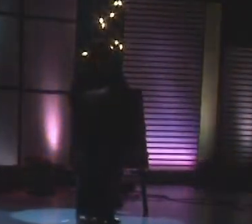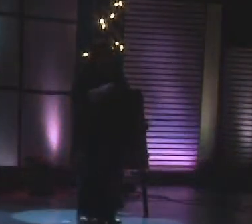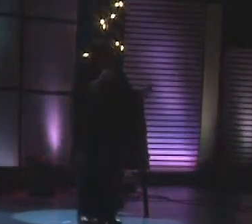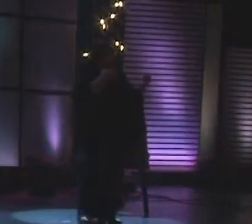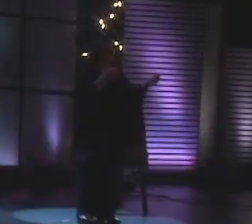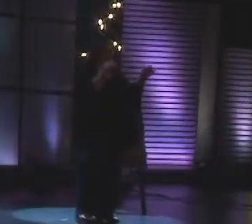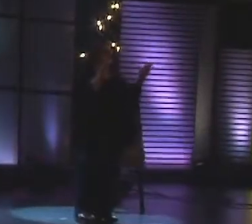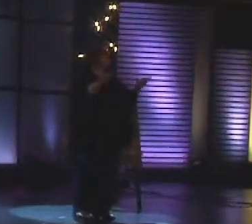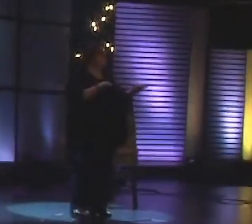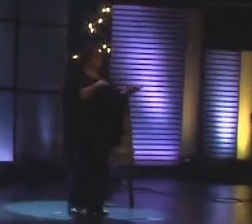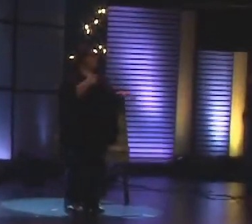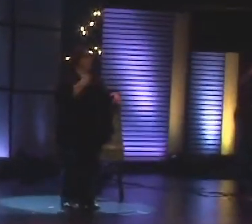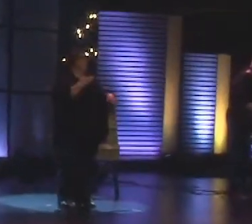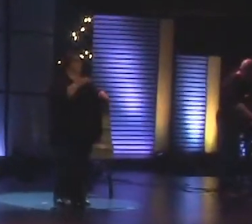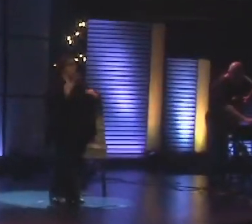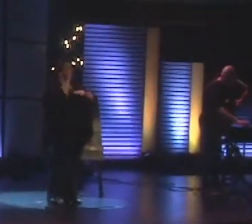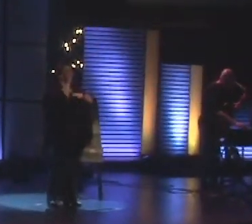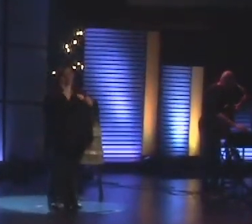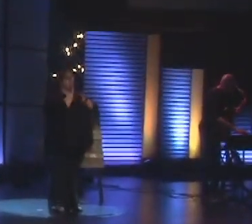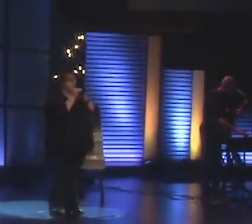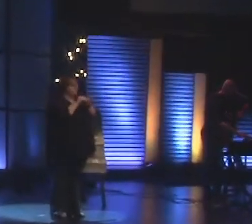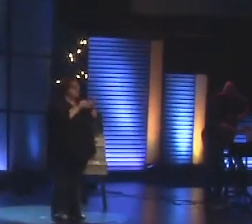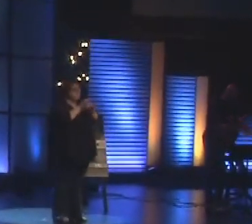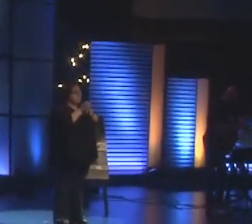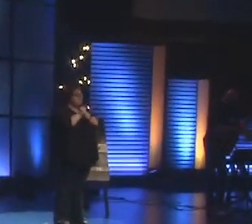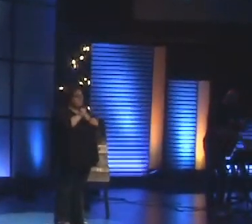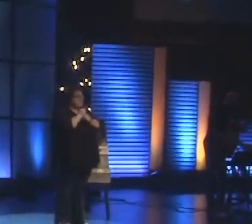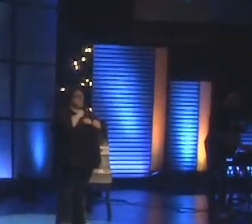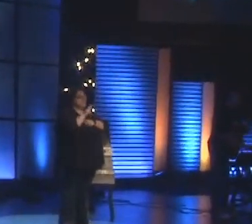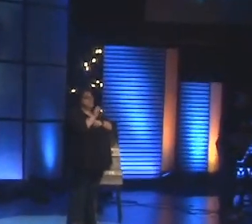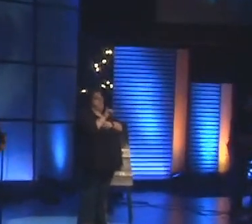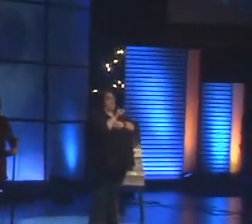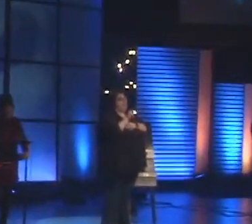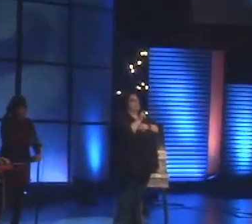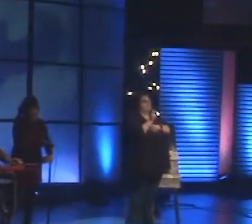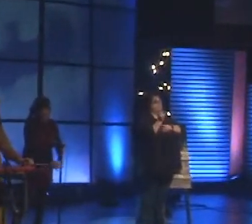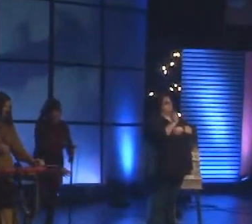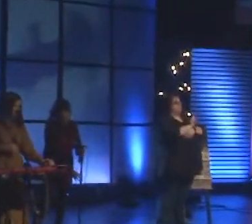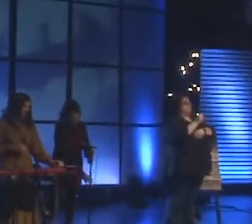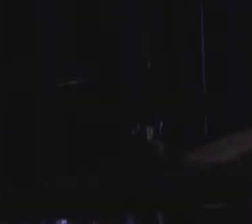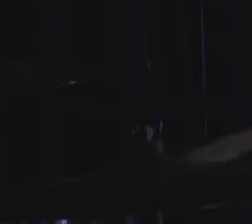Go ahead and have a seat. You can grab those talk notes. Ryan will be out in just a minute.